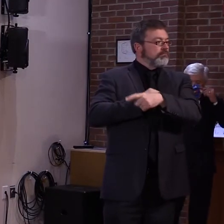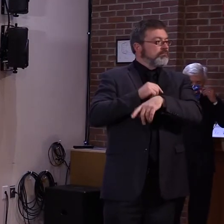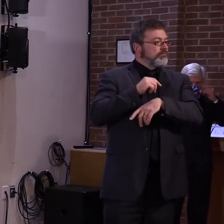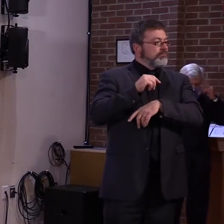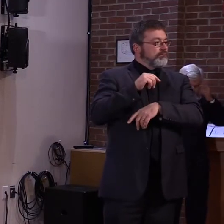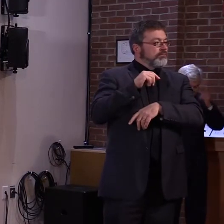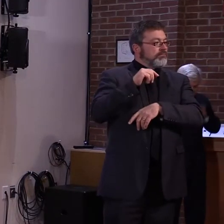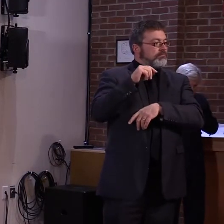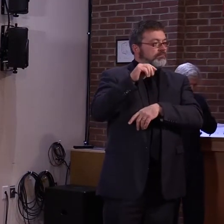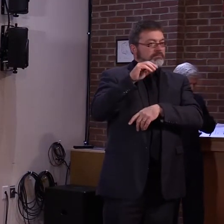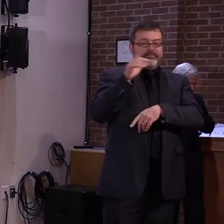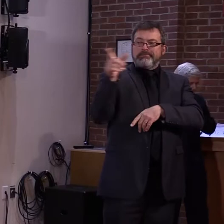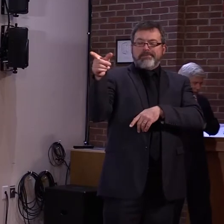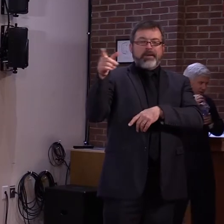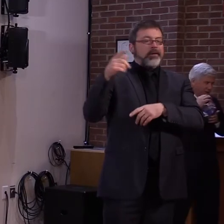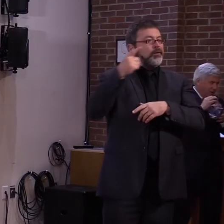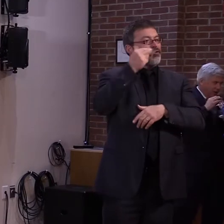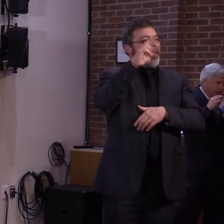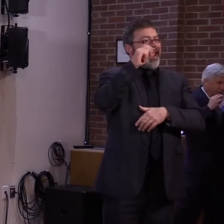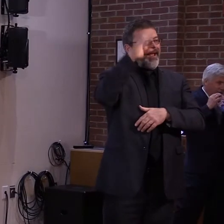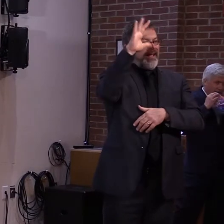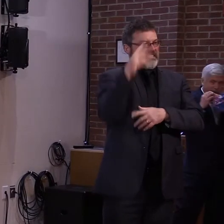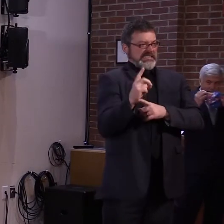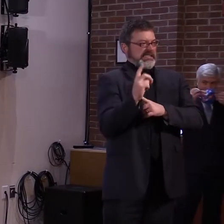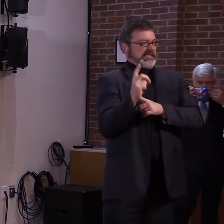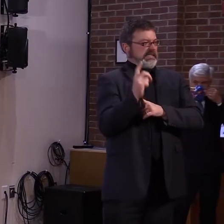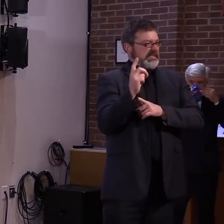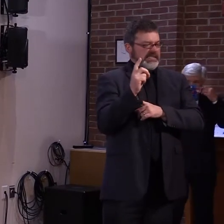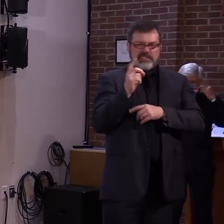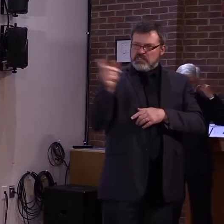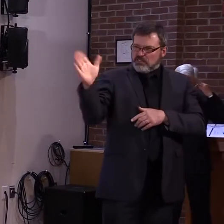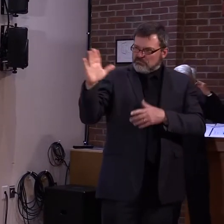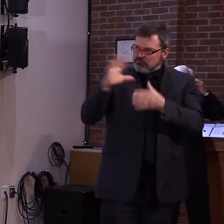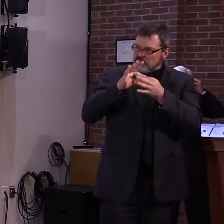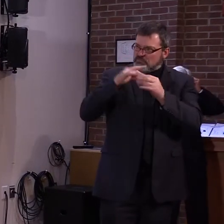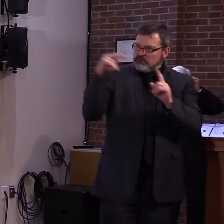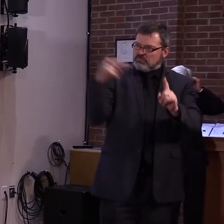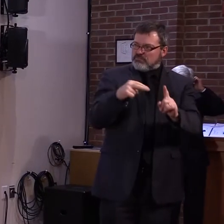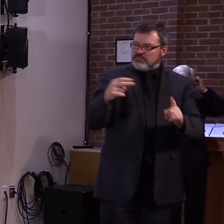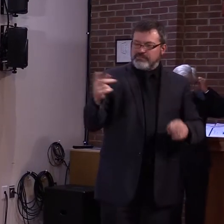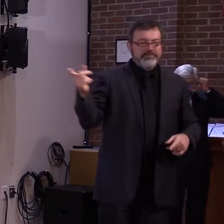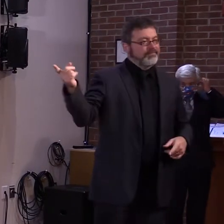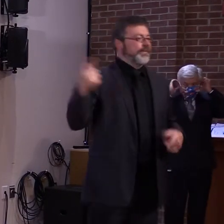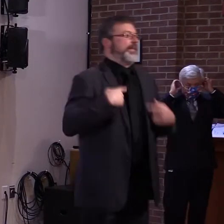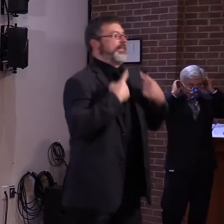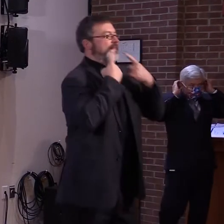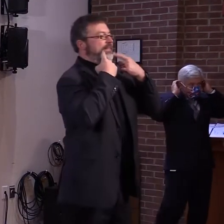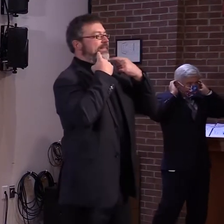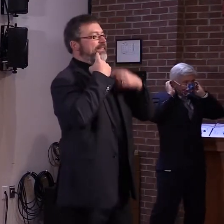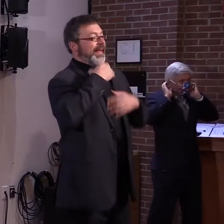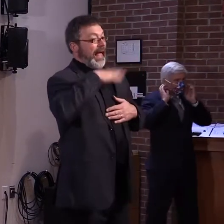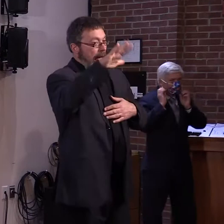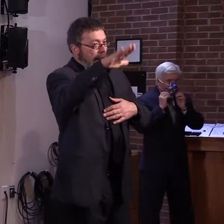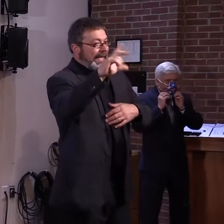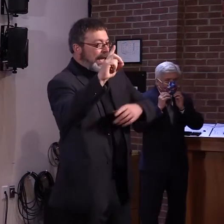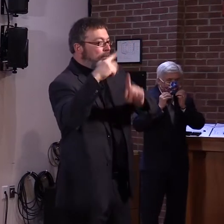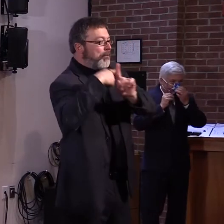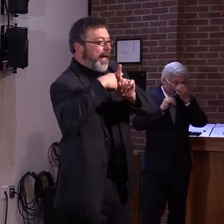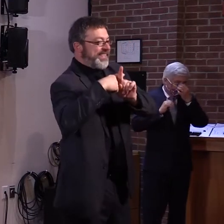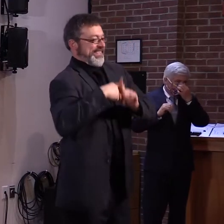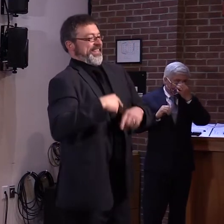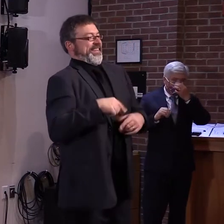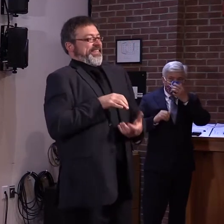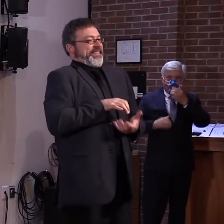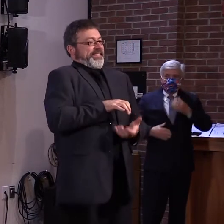have any comment on that at all? Well, first of all, I think it was a D plus. We have to keep track of things like that. And I think